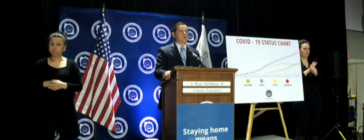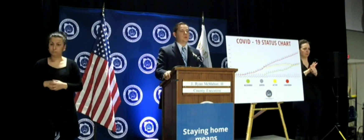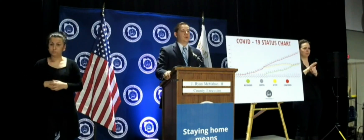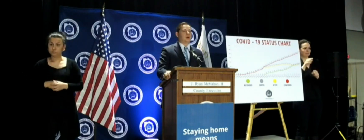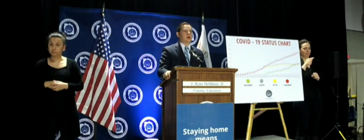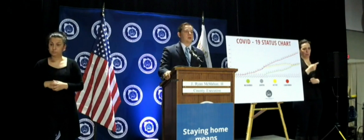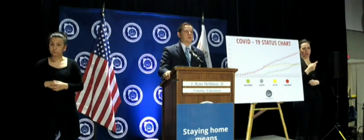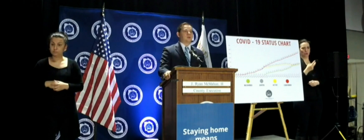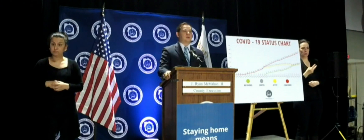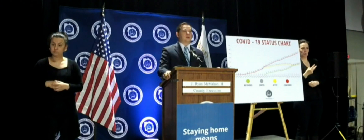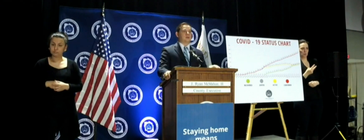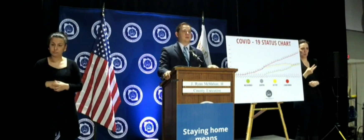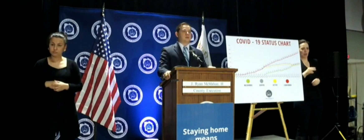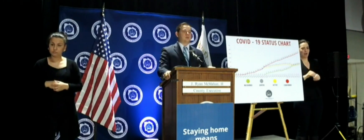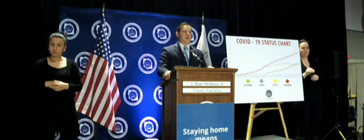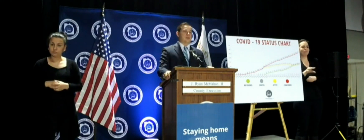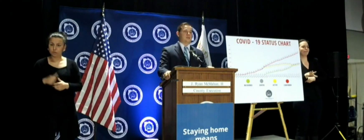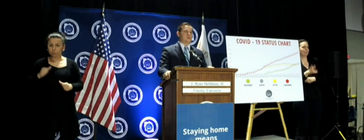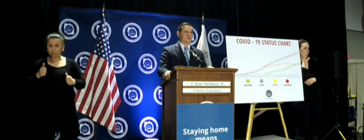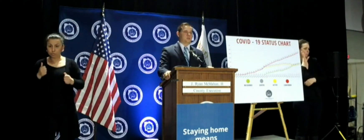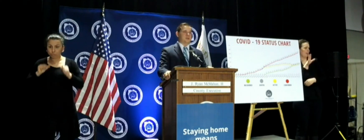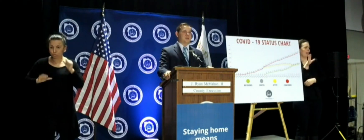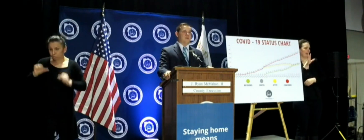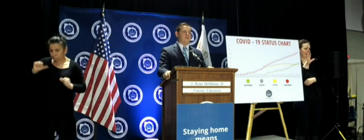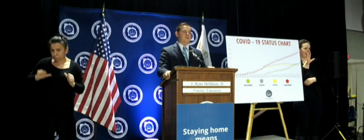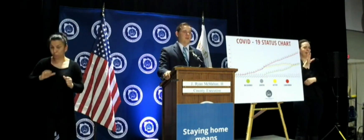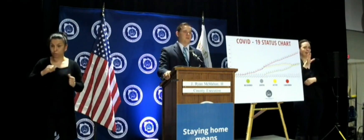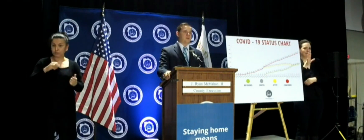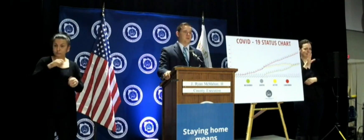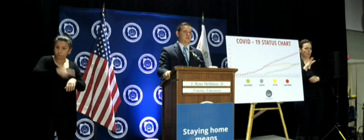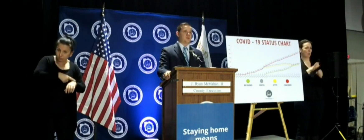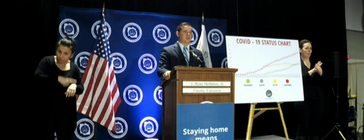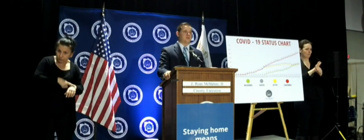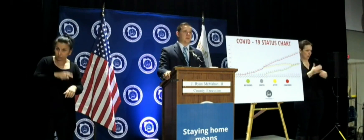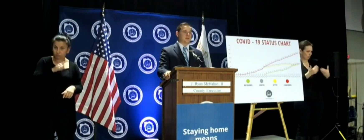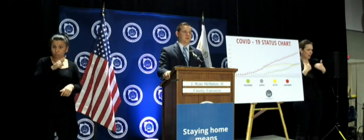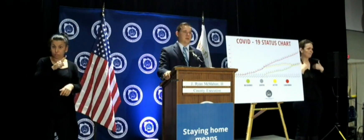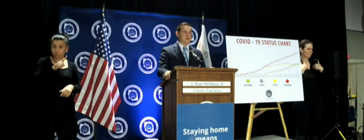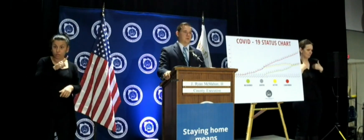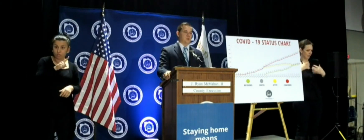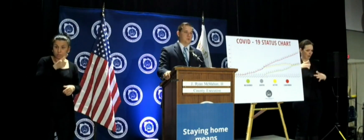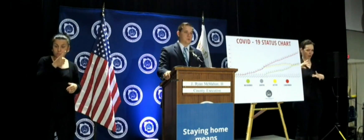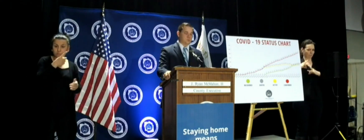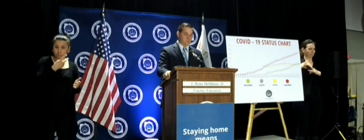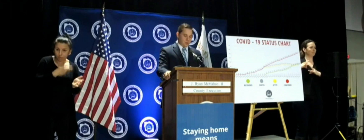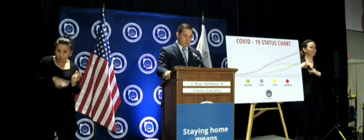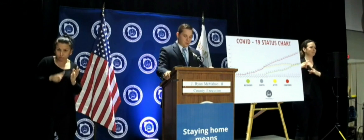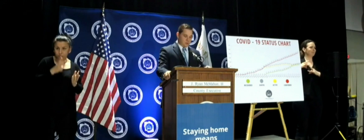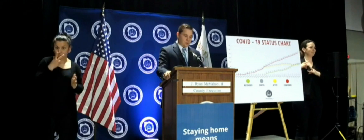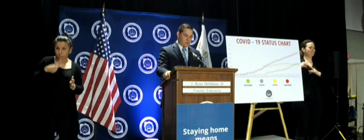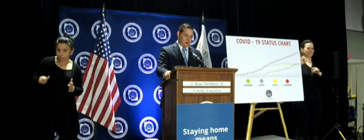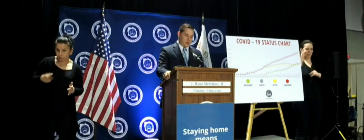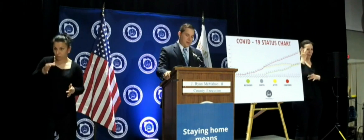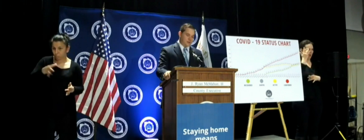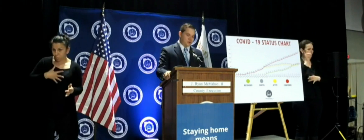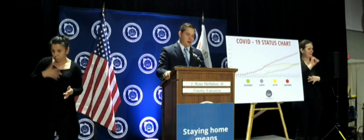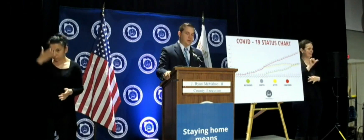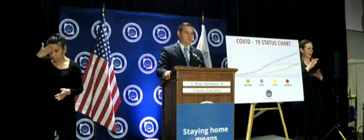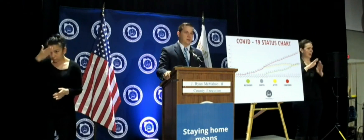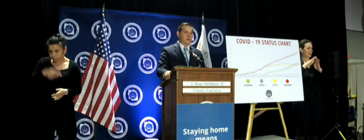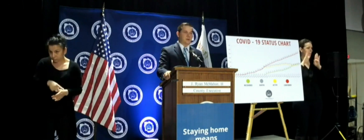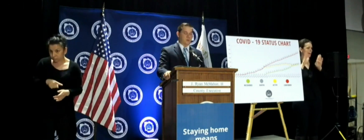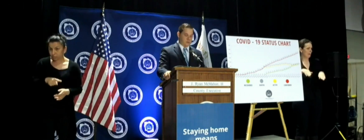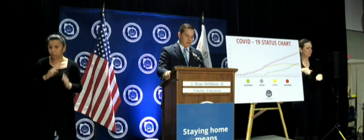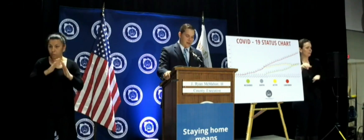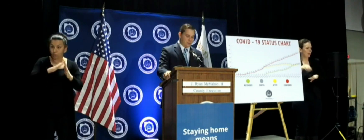2 new cases just based off of individuals who live in those households. So that trend